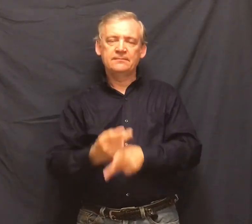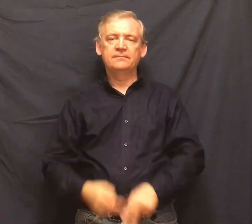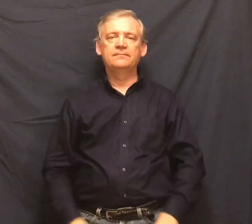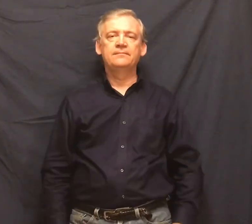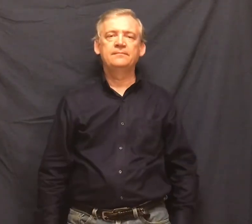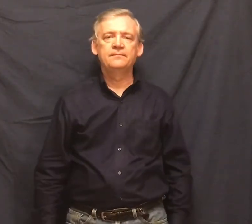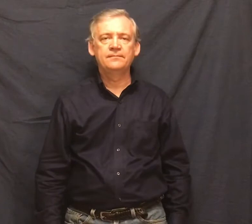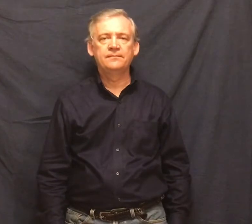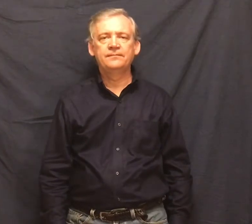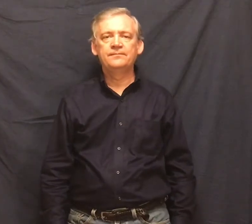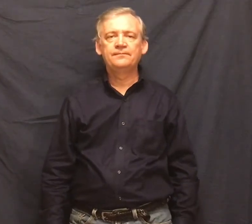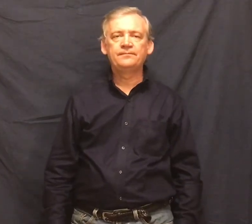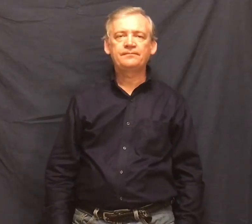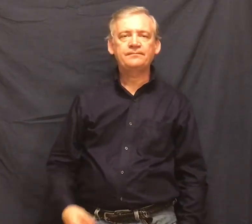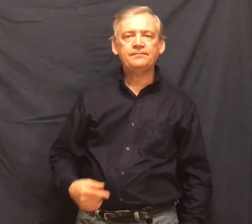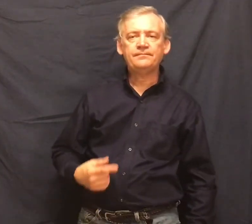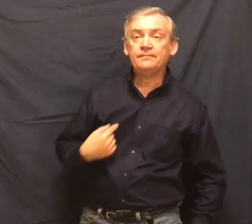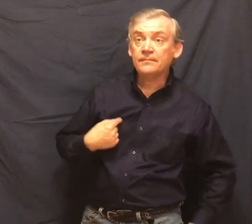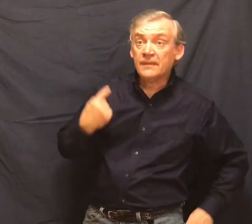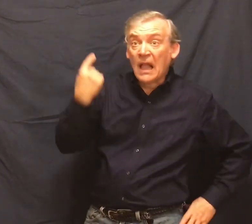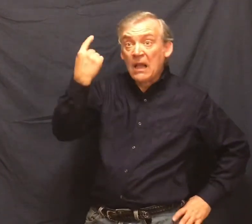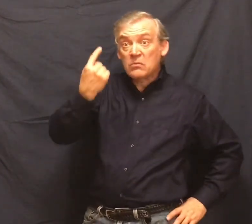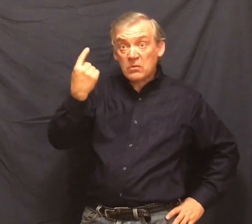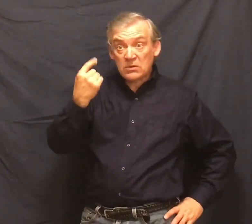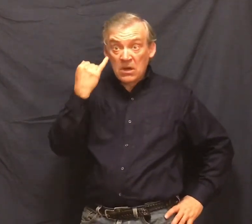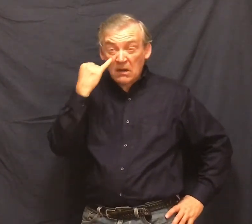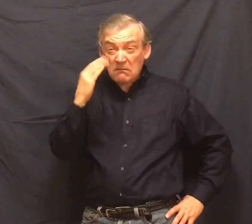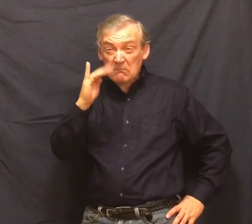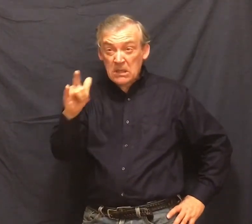I wonder if Bill's seen it, he said.